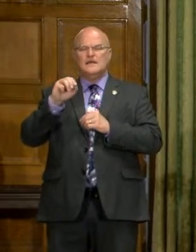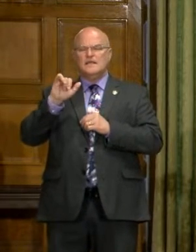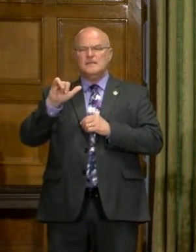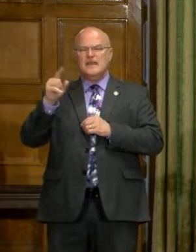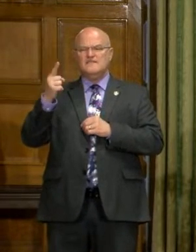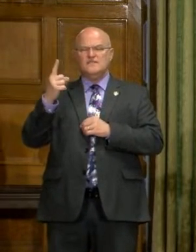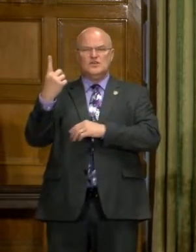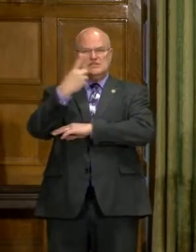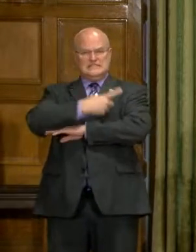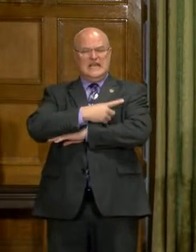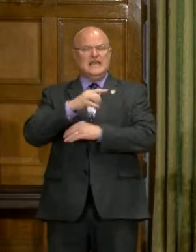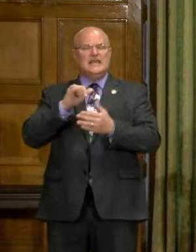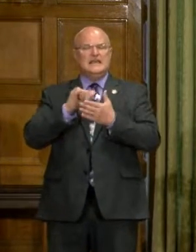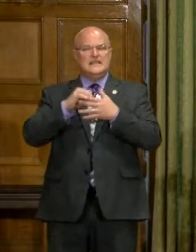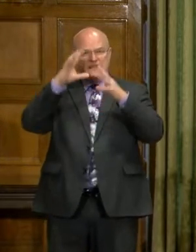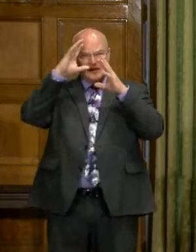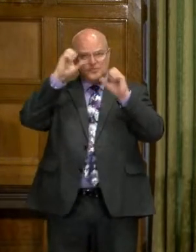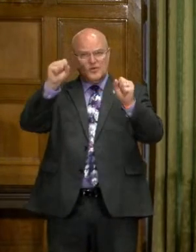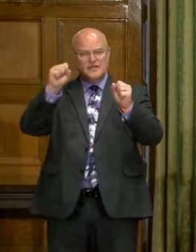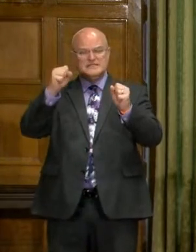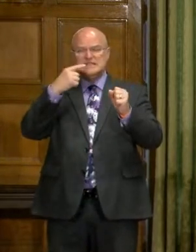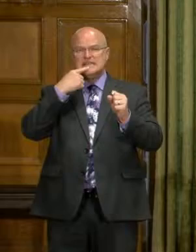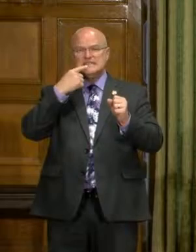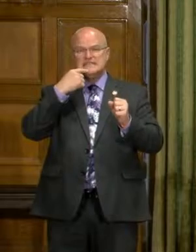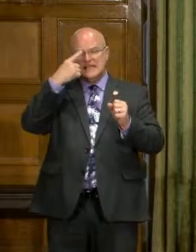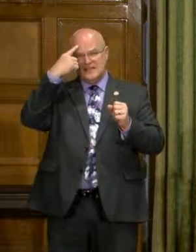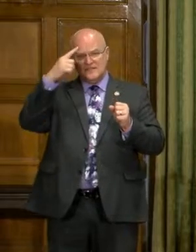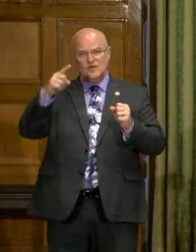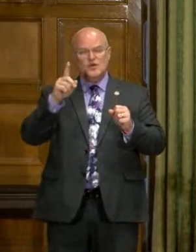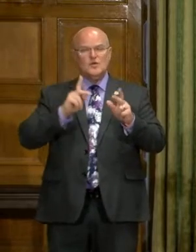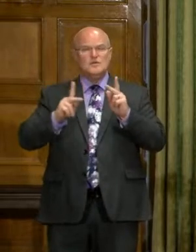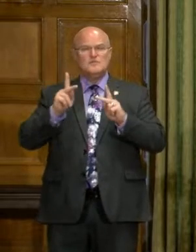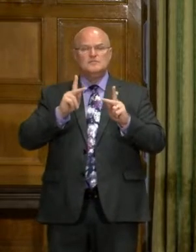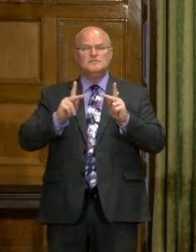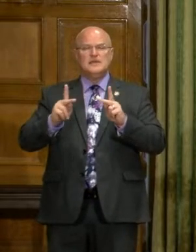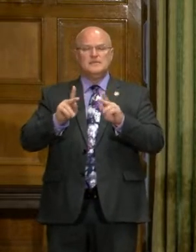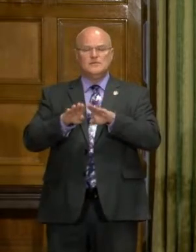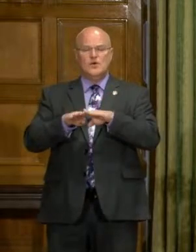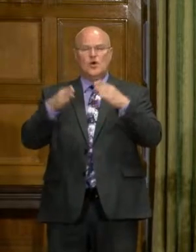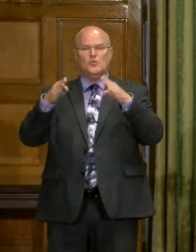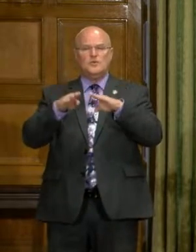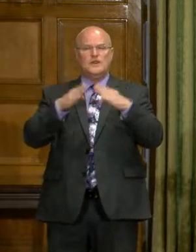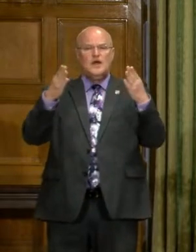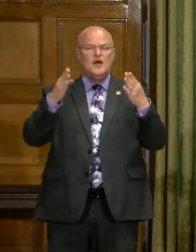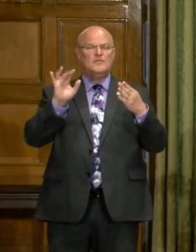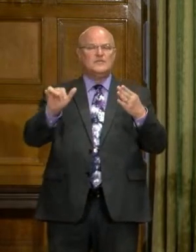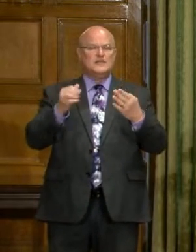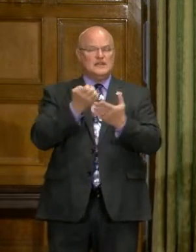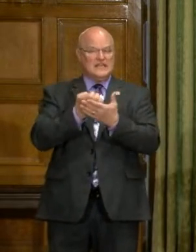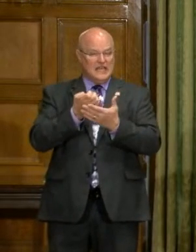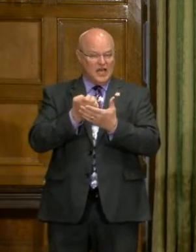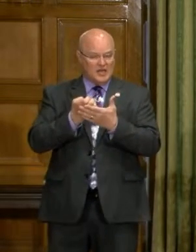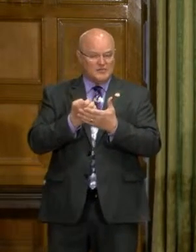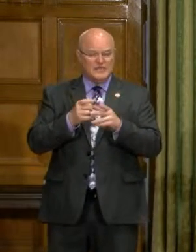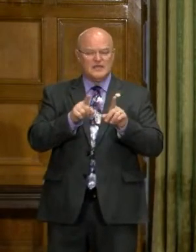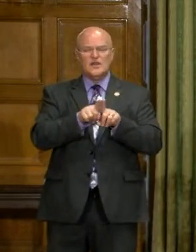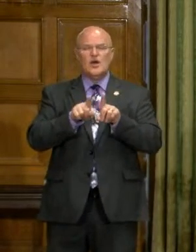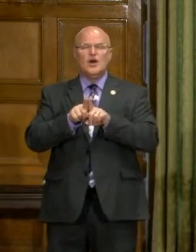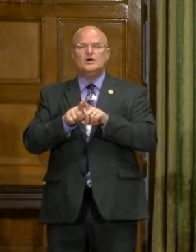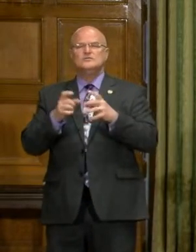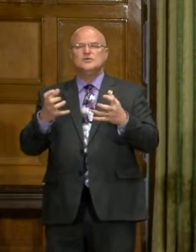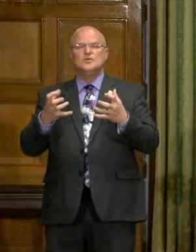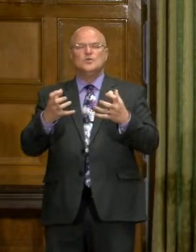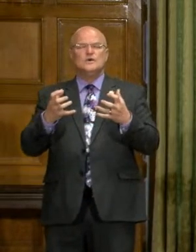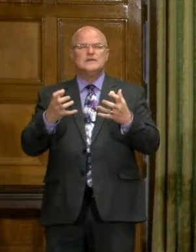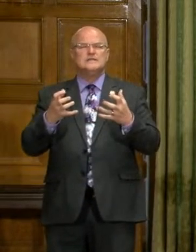that the president has floated out there for states being able to reopen their economies, and also wanted to